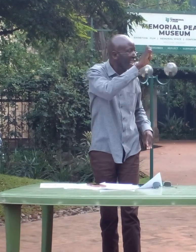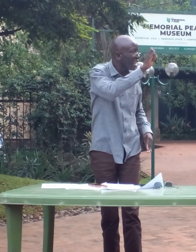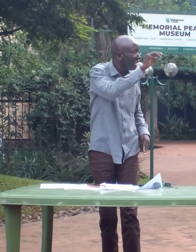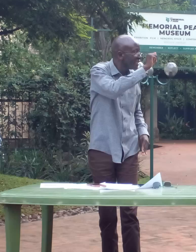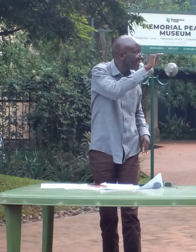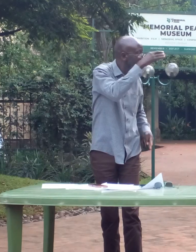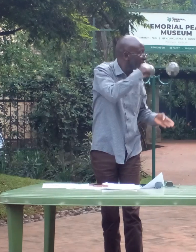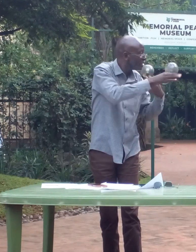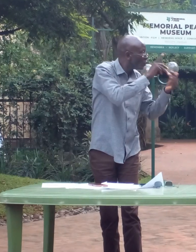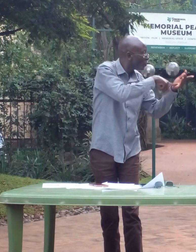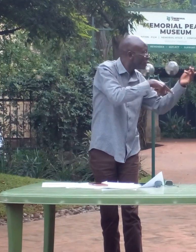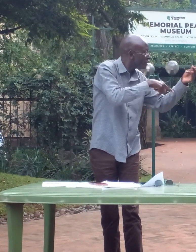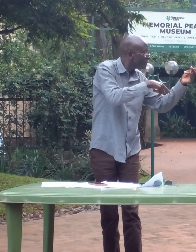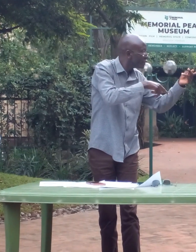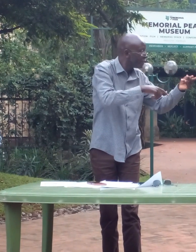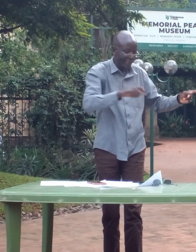table tennis,